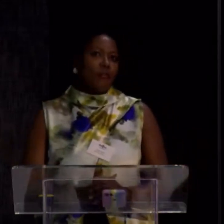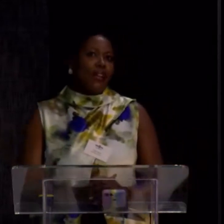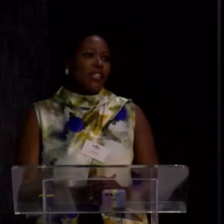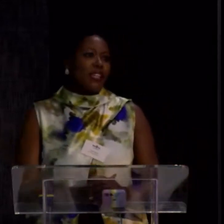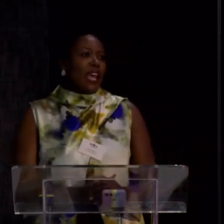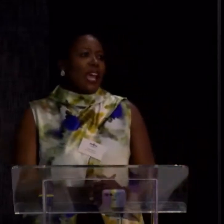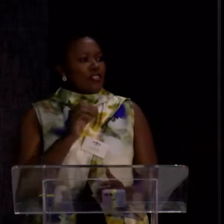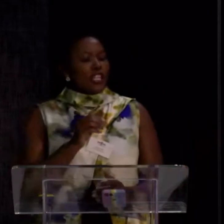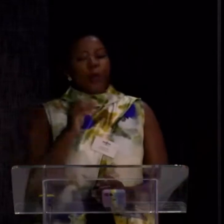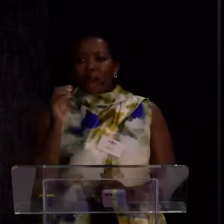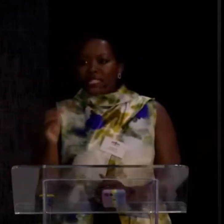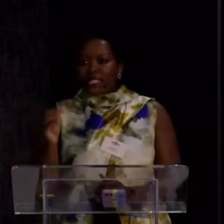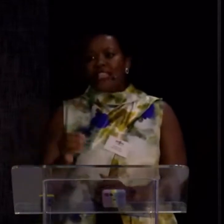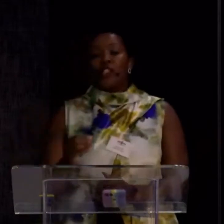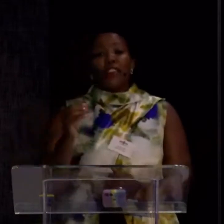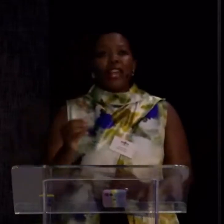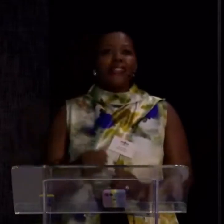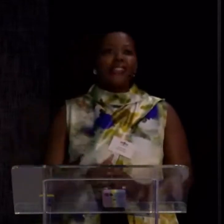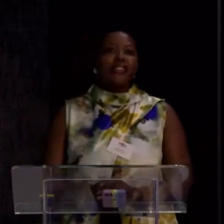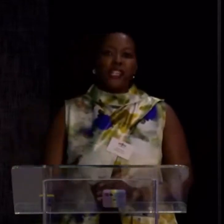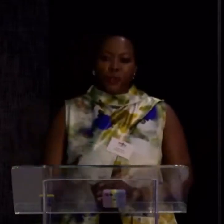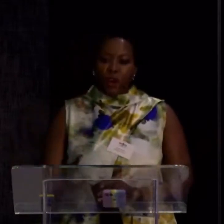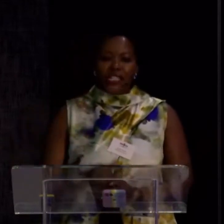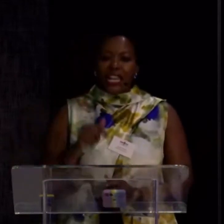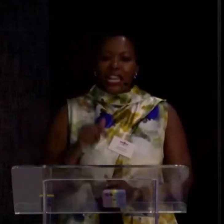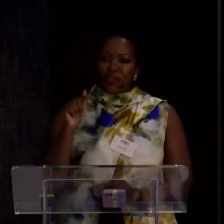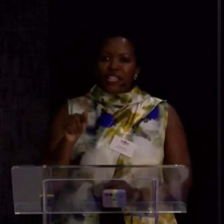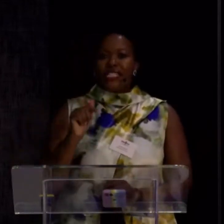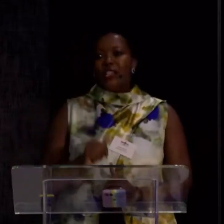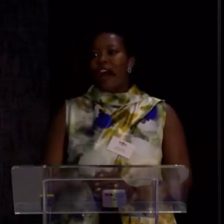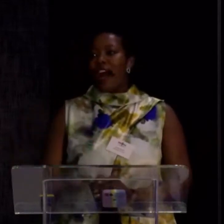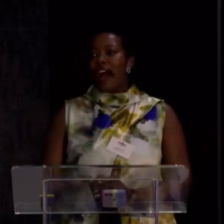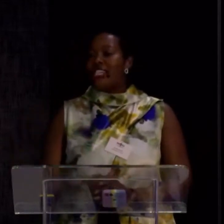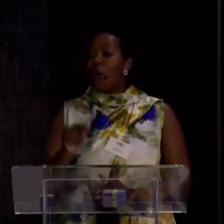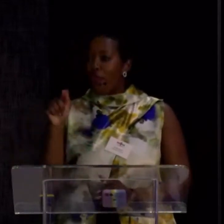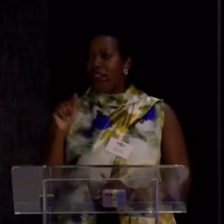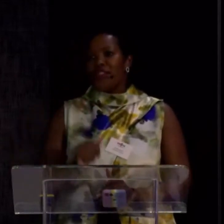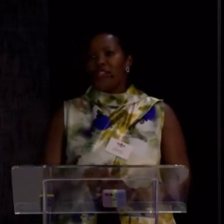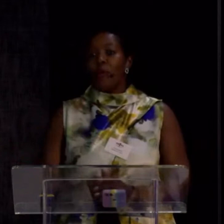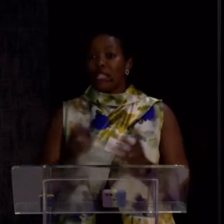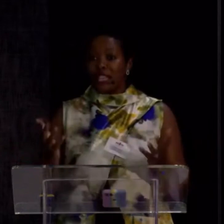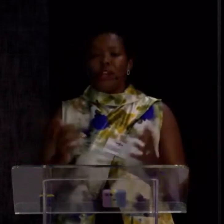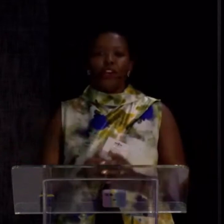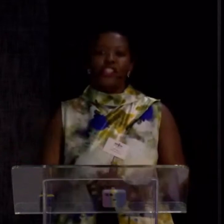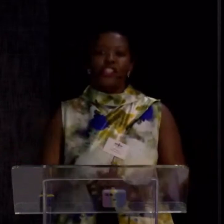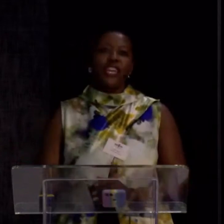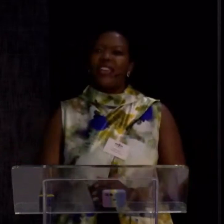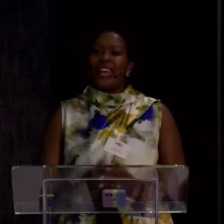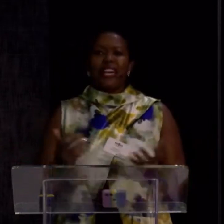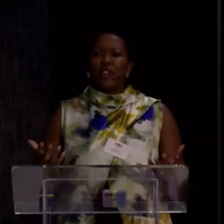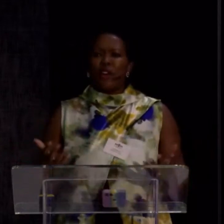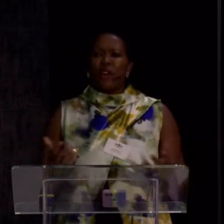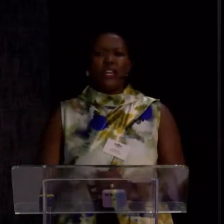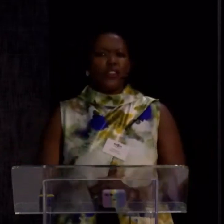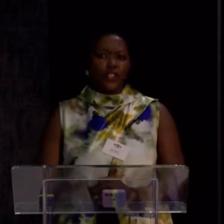have in mind. And the reason why I'm saying this or even asking this is because the risks that we're highlighting on the risk report that we're launching today,